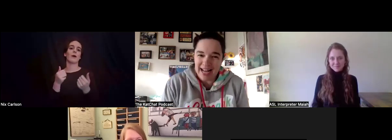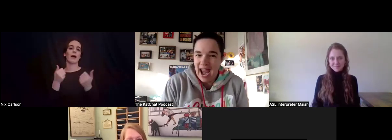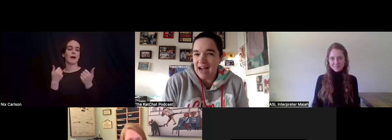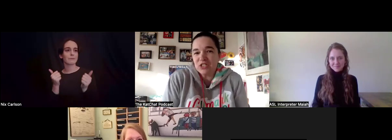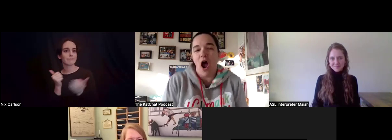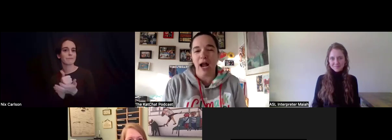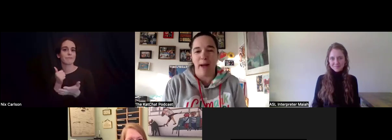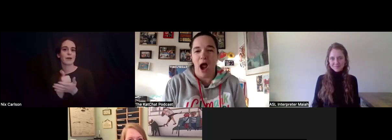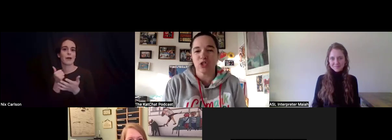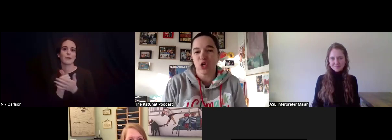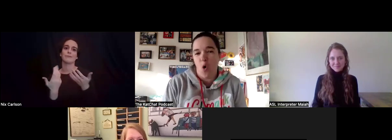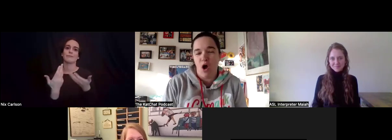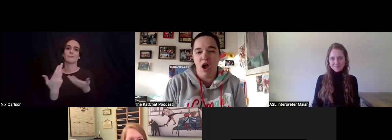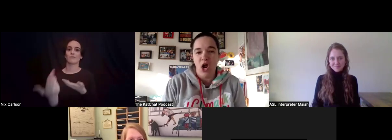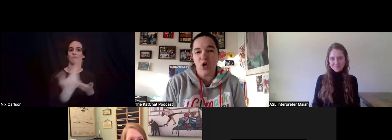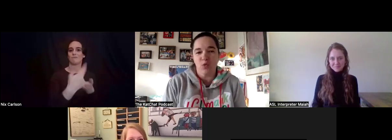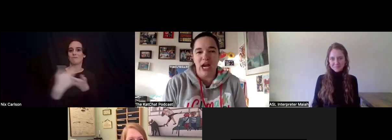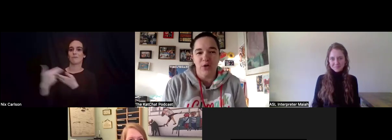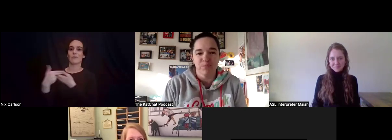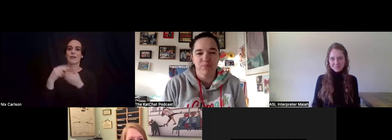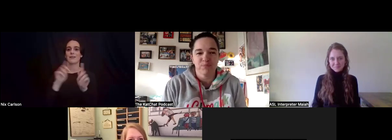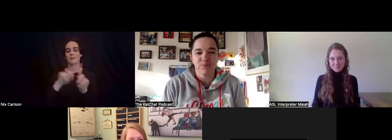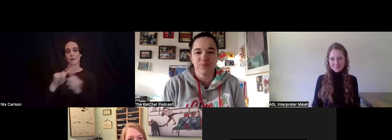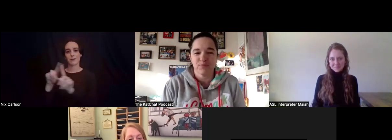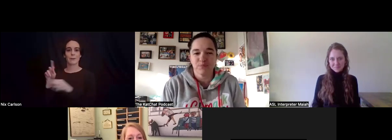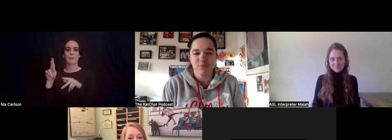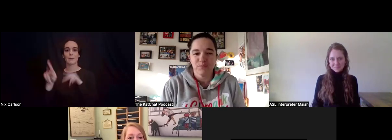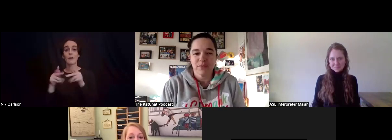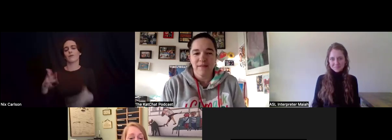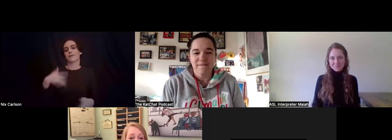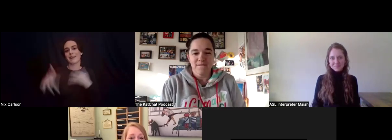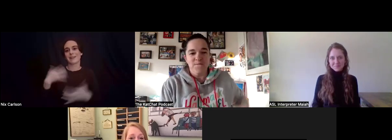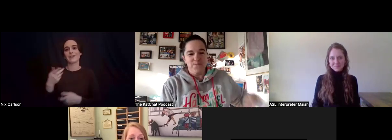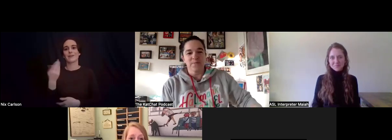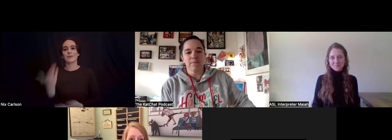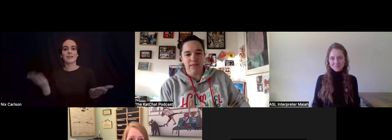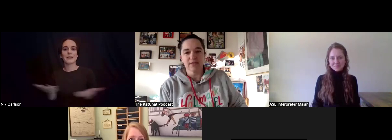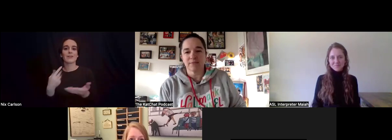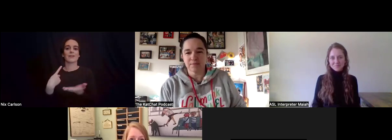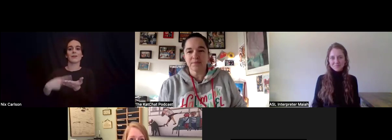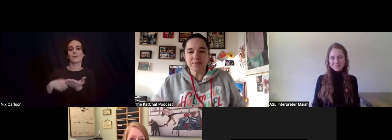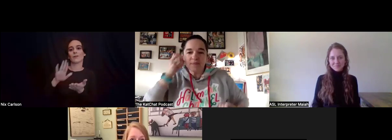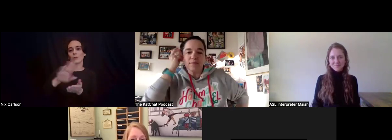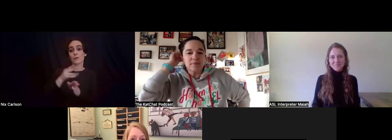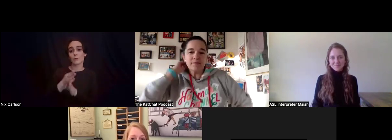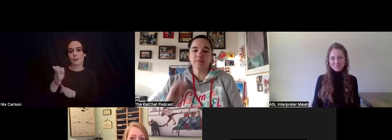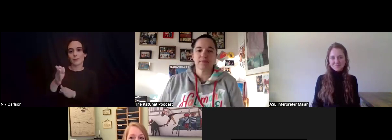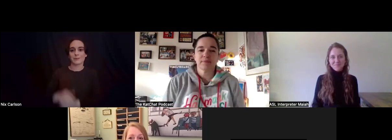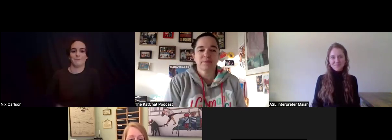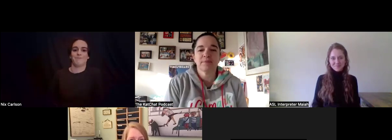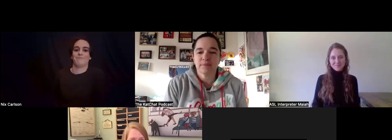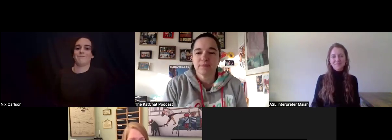the podcast to talk about your career. Well, thank you, Kat, for first of all being